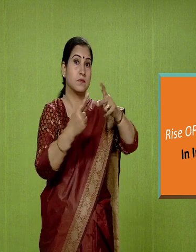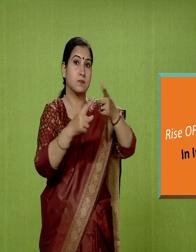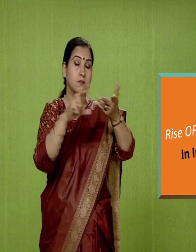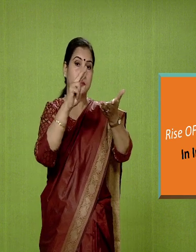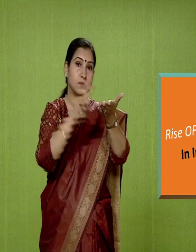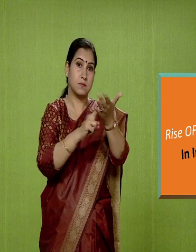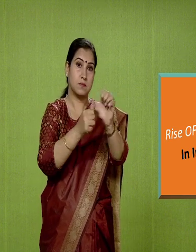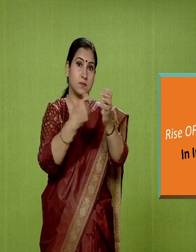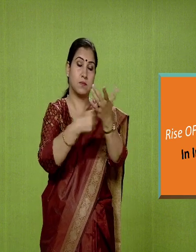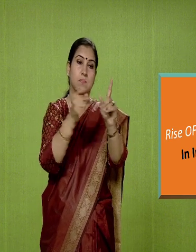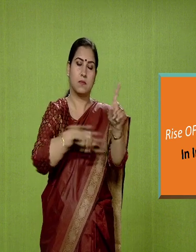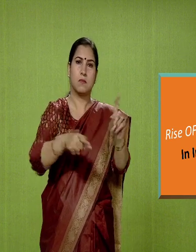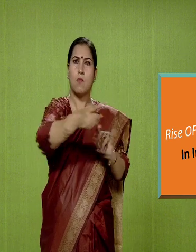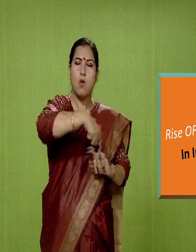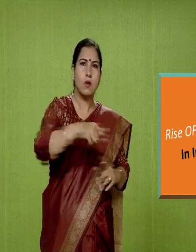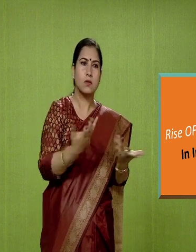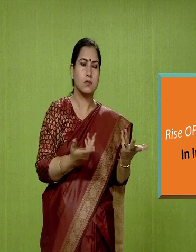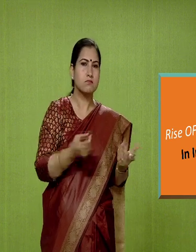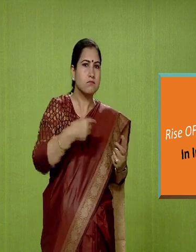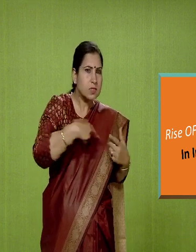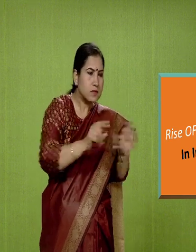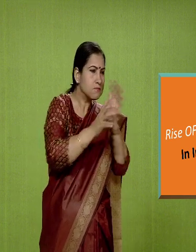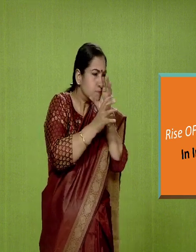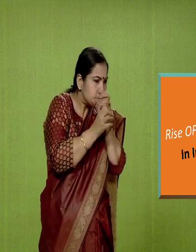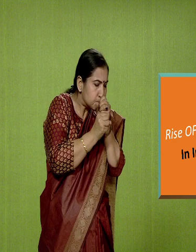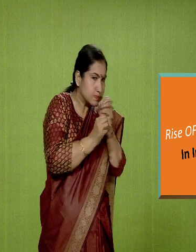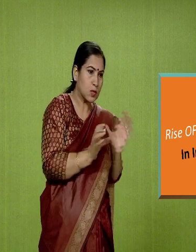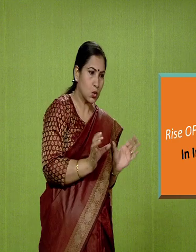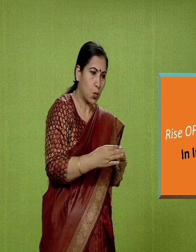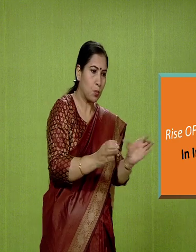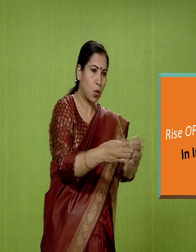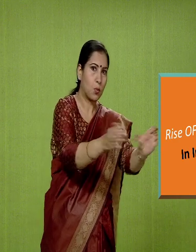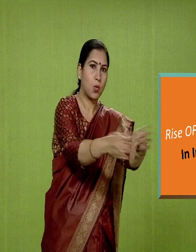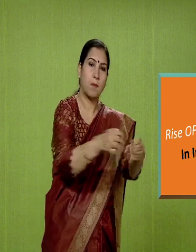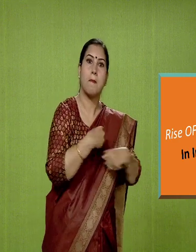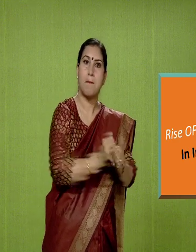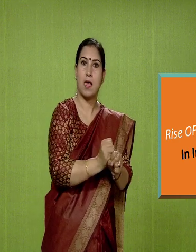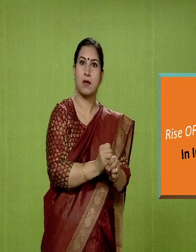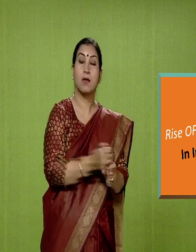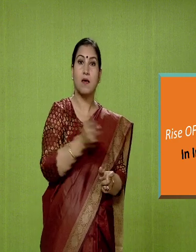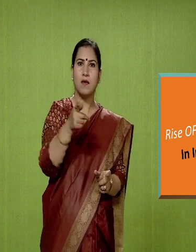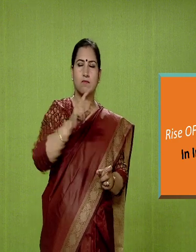who formed many secret societies to carry activities against British.